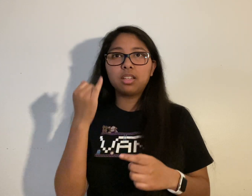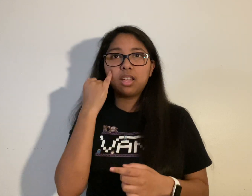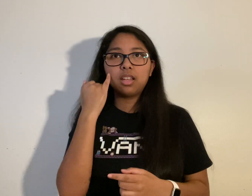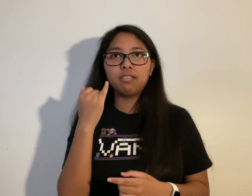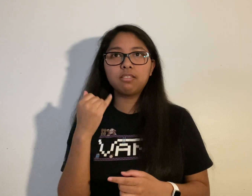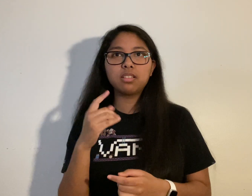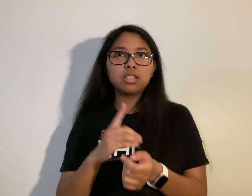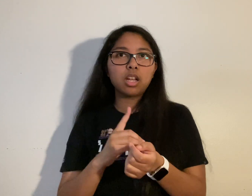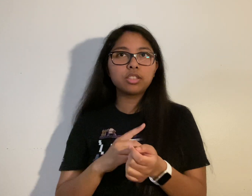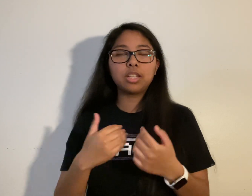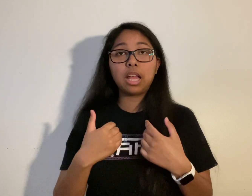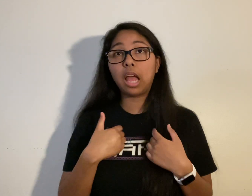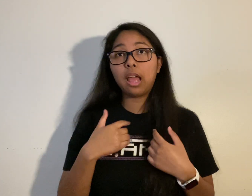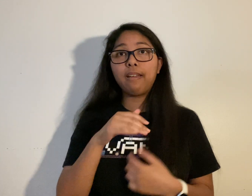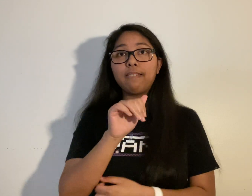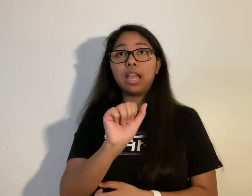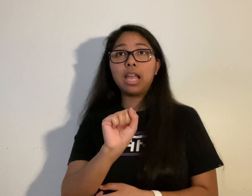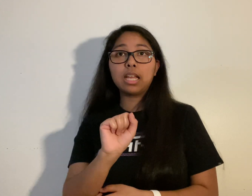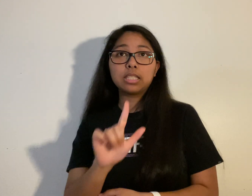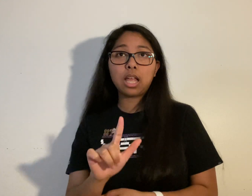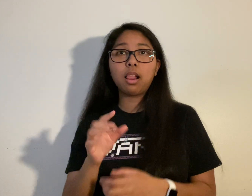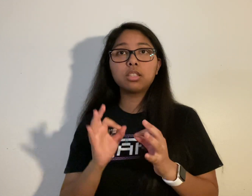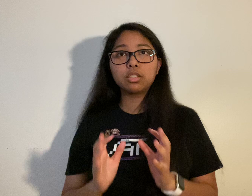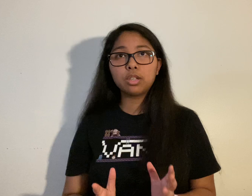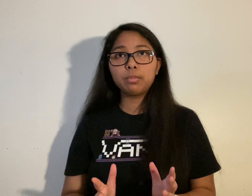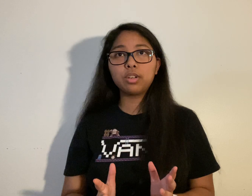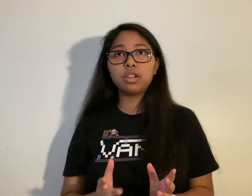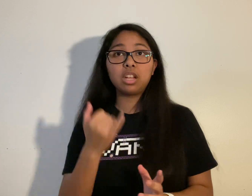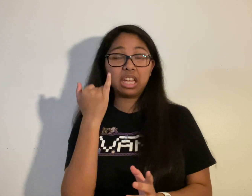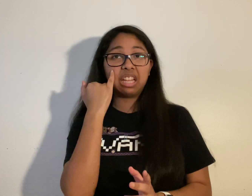interpreter. If they do, I have to worry about if the interpreter is